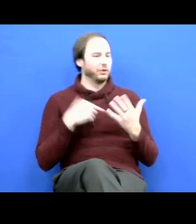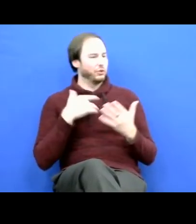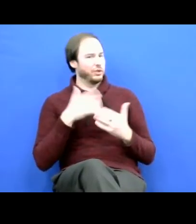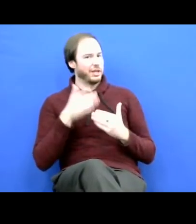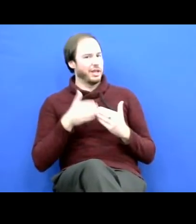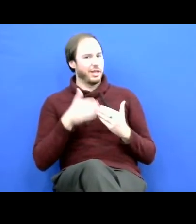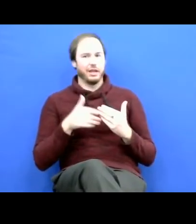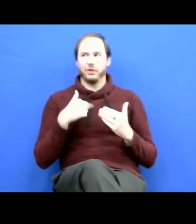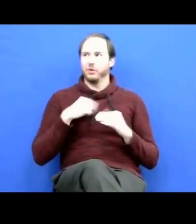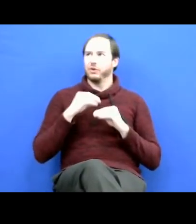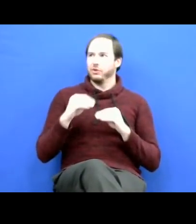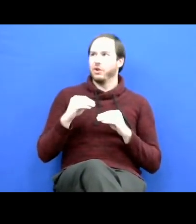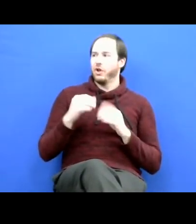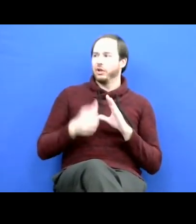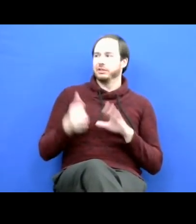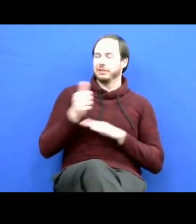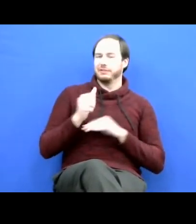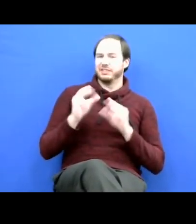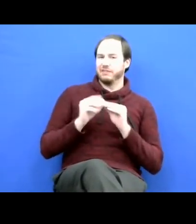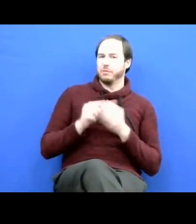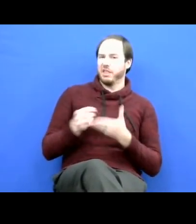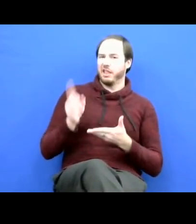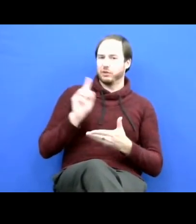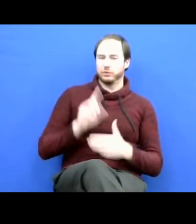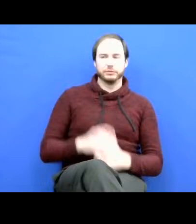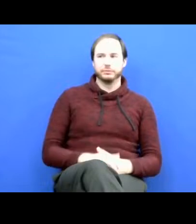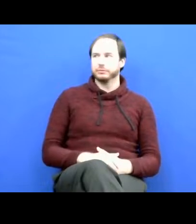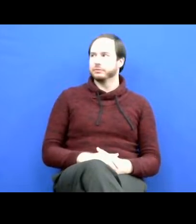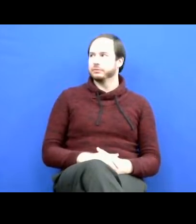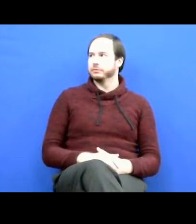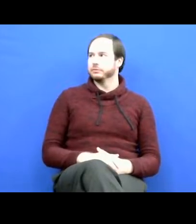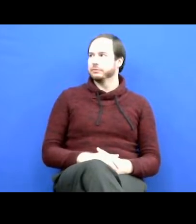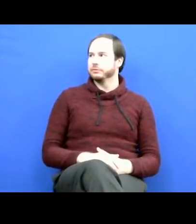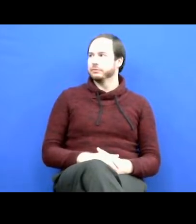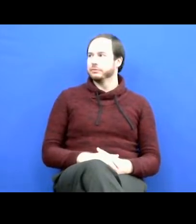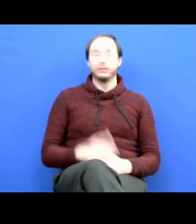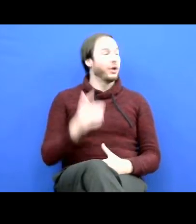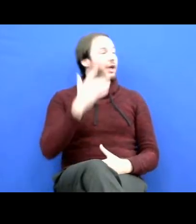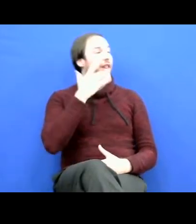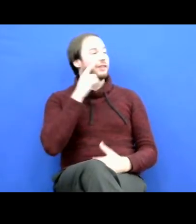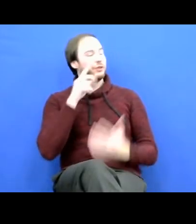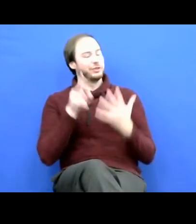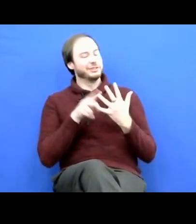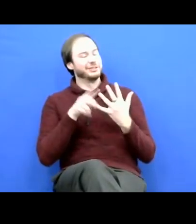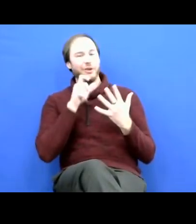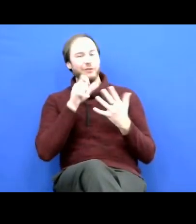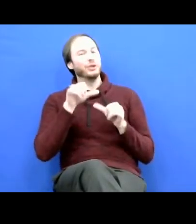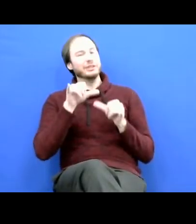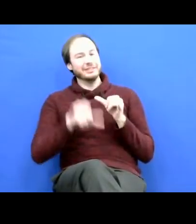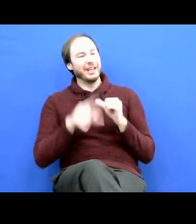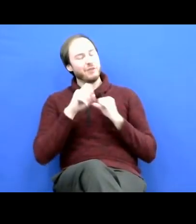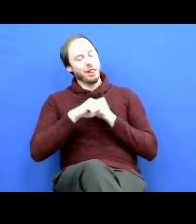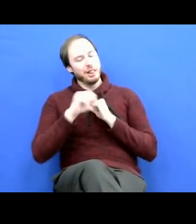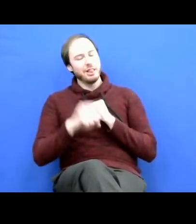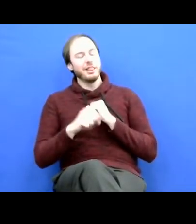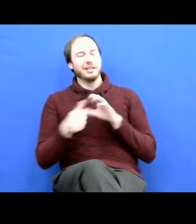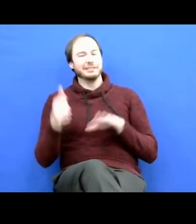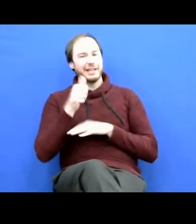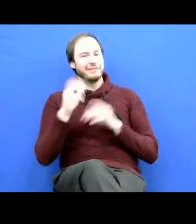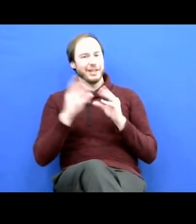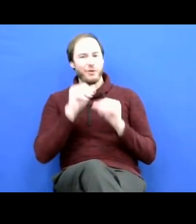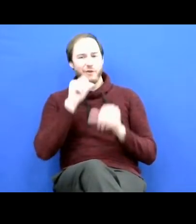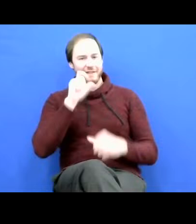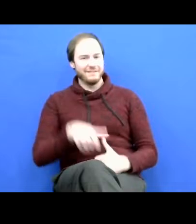have an executive session. That was from last meeting. Okay. So what's that? That's a gift. That's right.